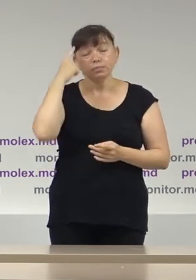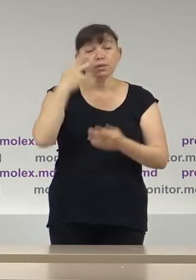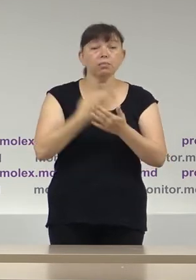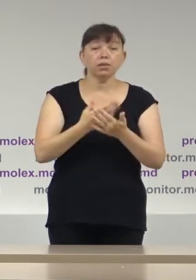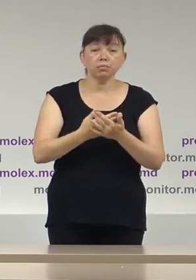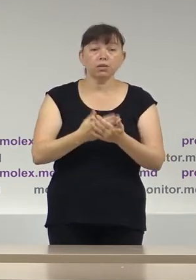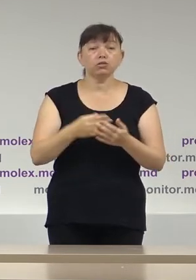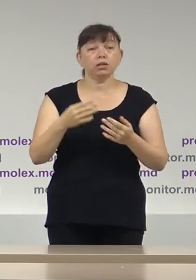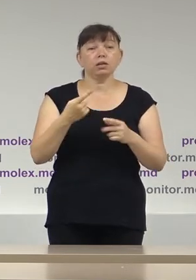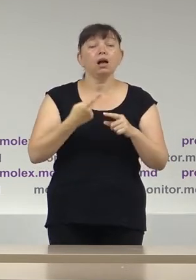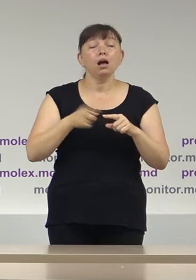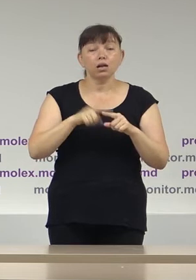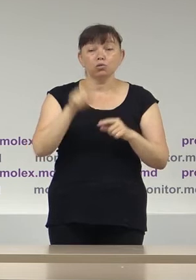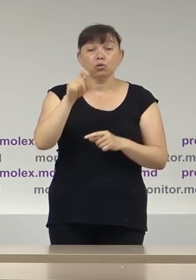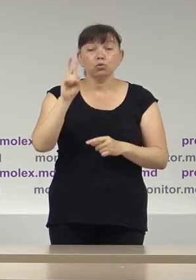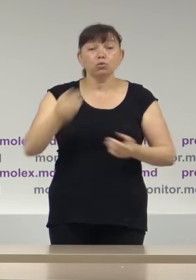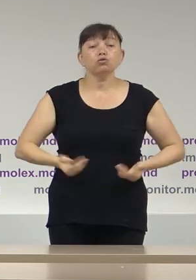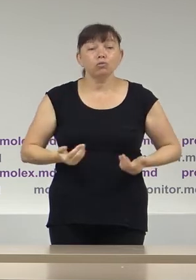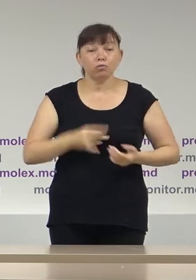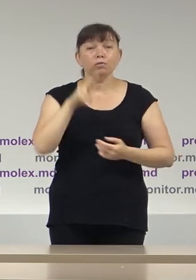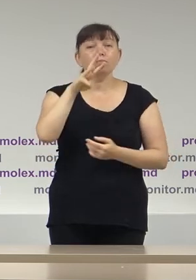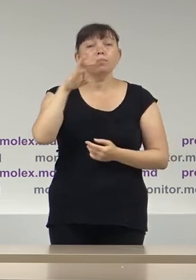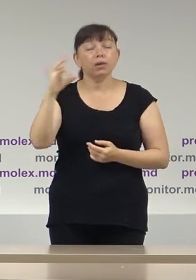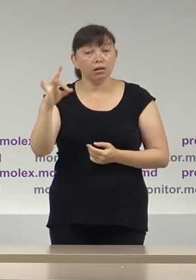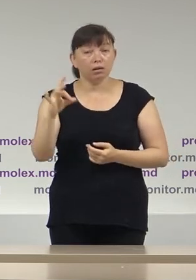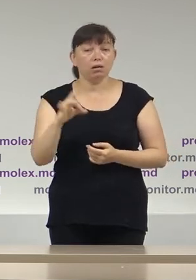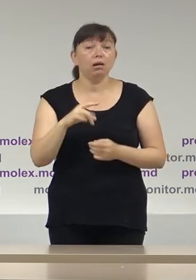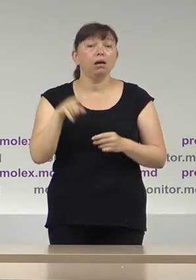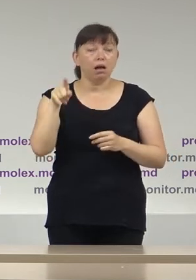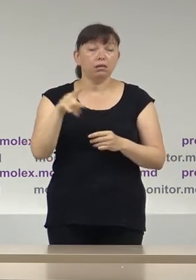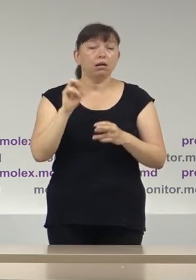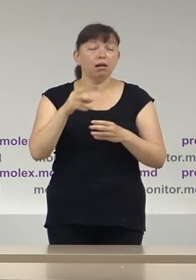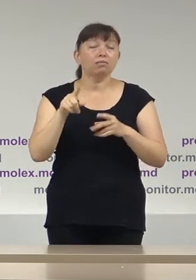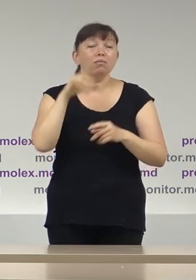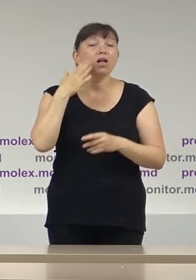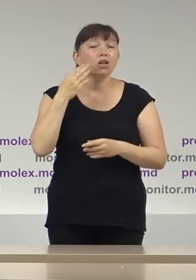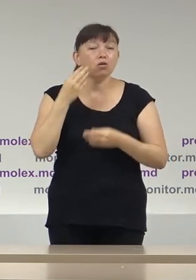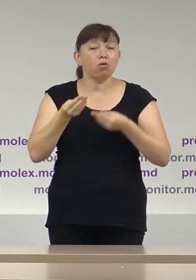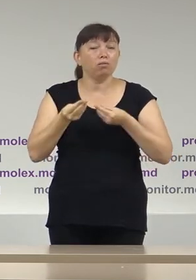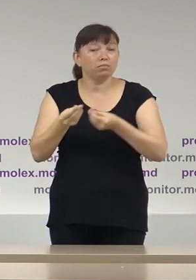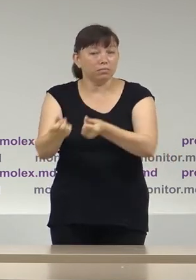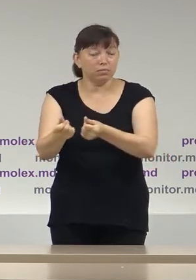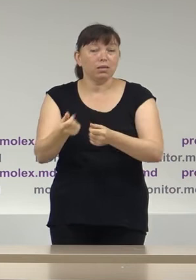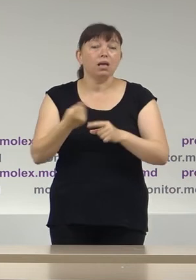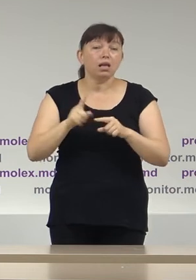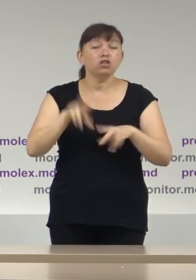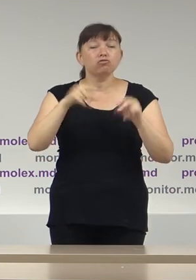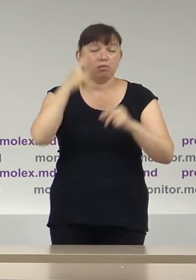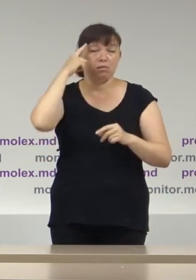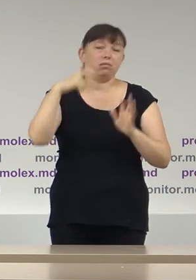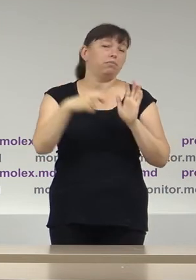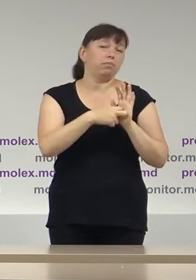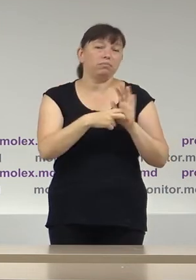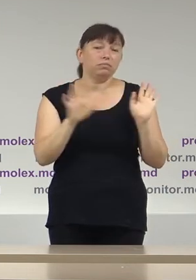court established what I've mentioned earlier. The assumption that persons living on the left bank of the Dnieper River are usually subjected